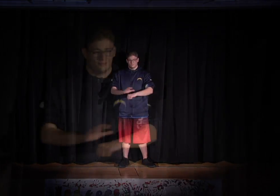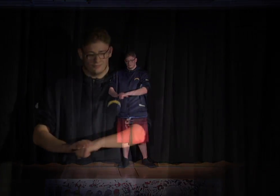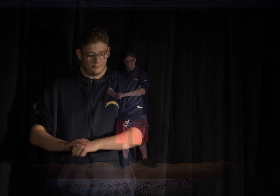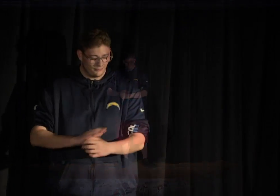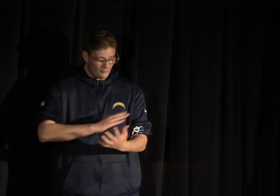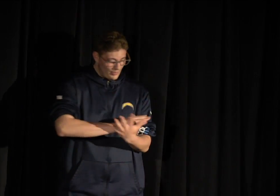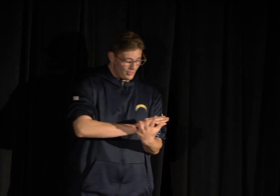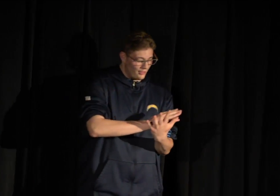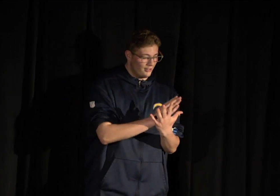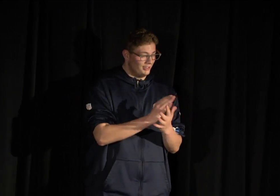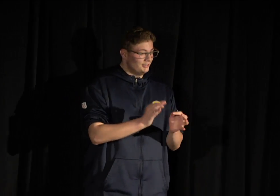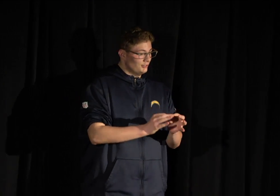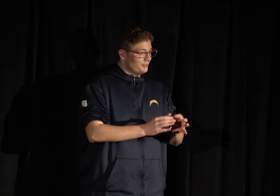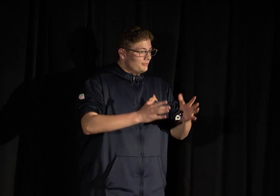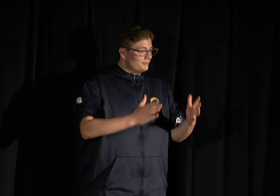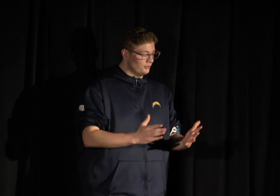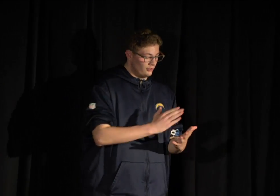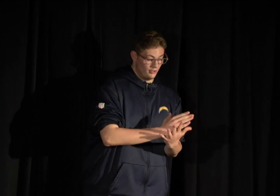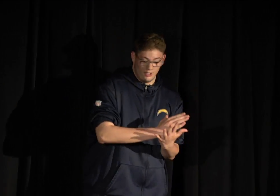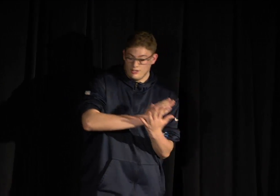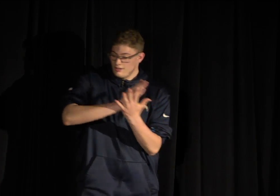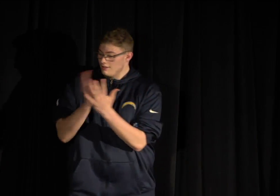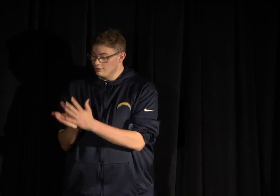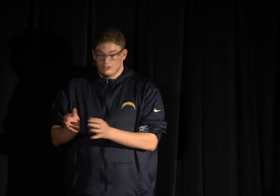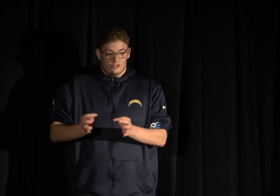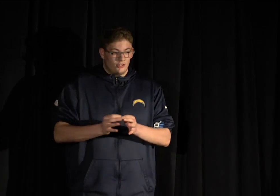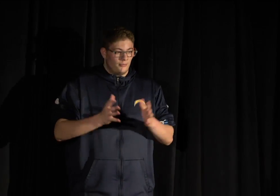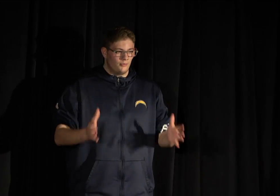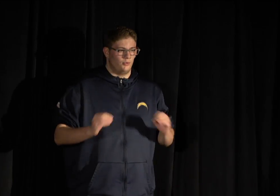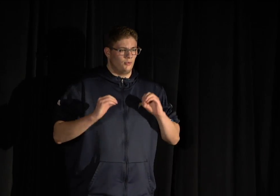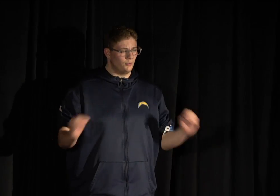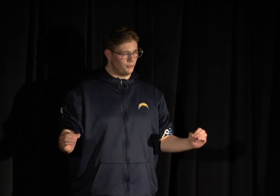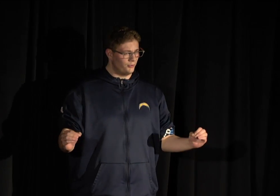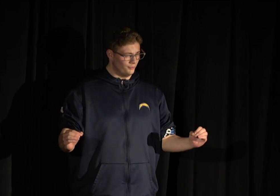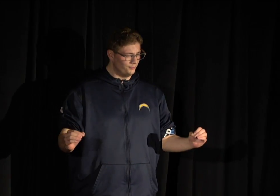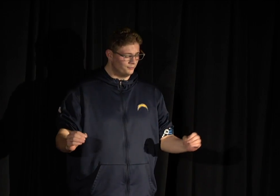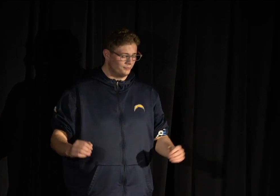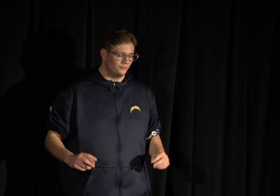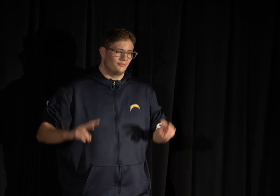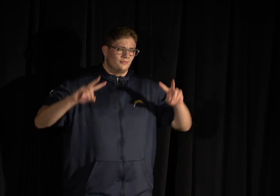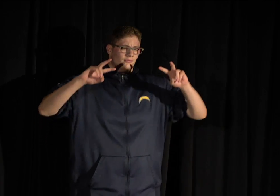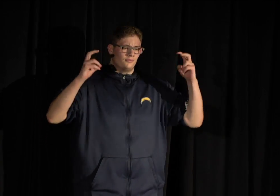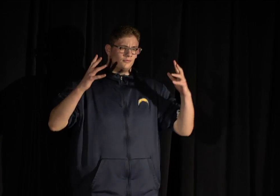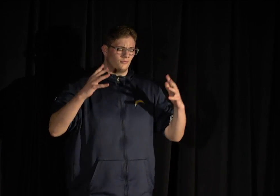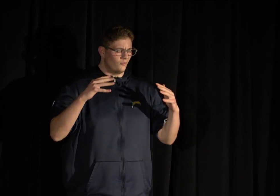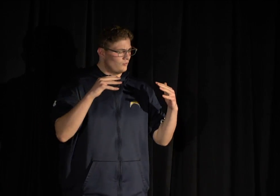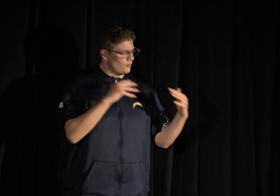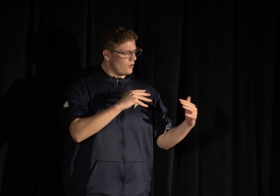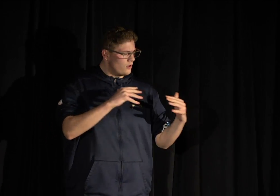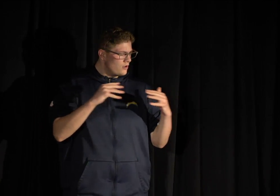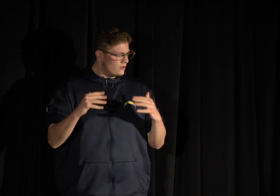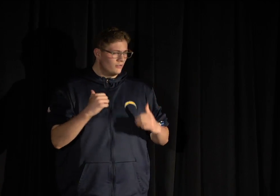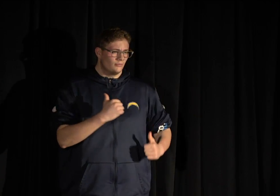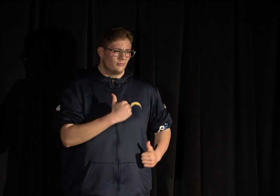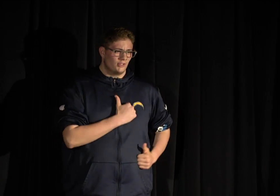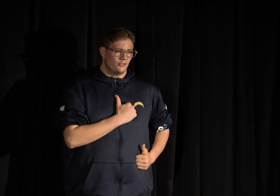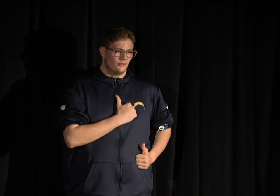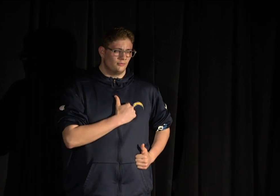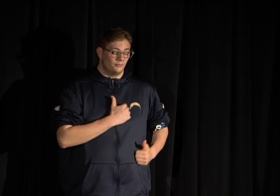I just want to warn you, the very beginning of my skit will be interpreted. The second half will not be. The title is The War Zone.